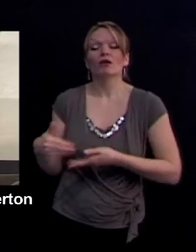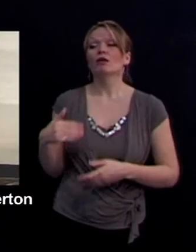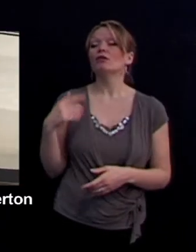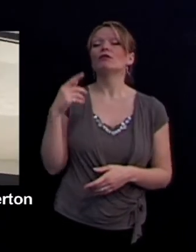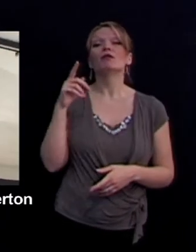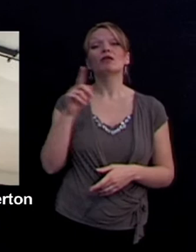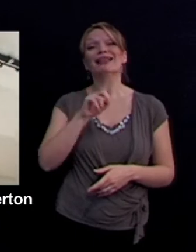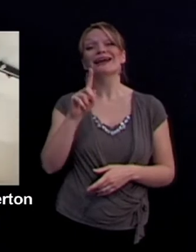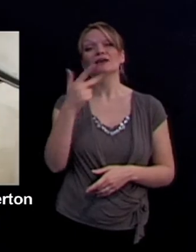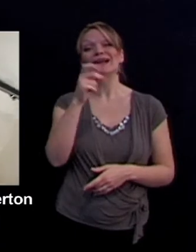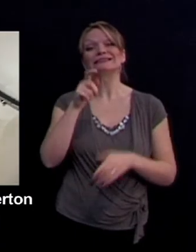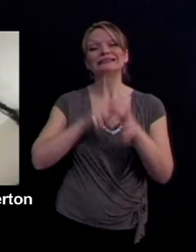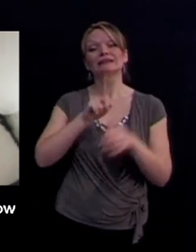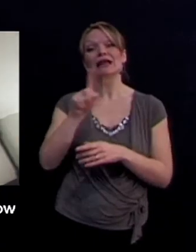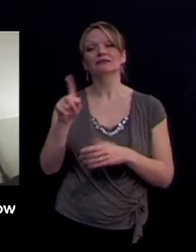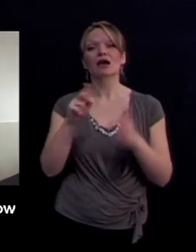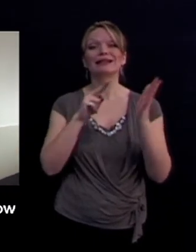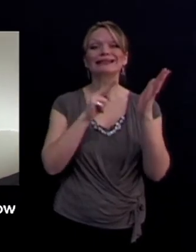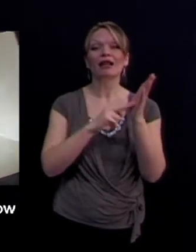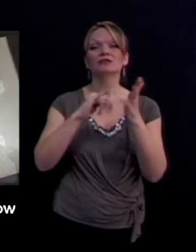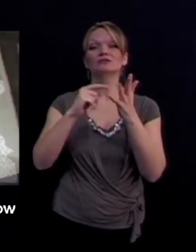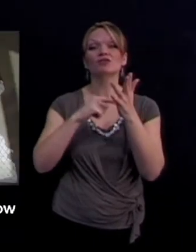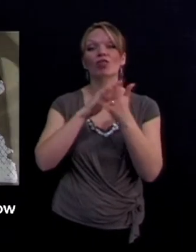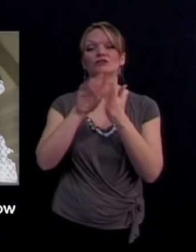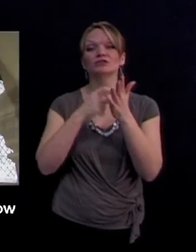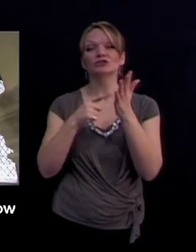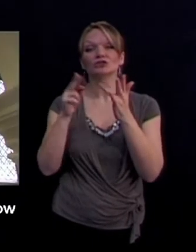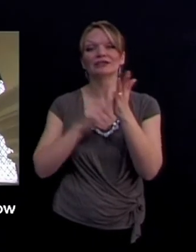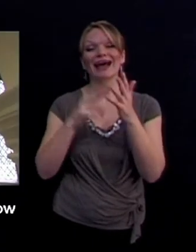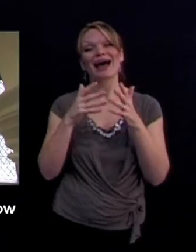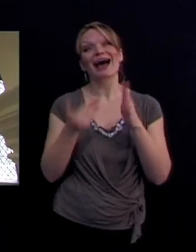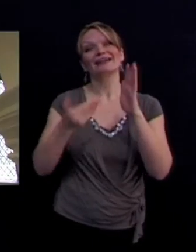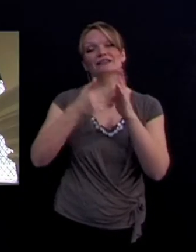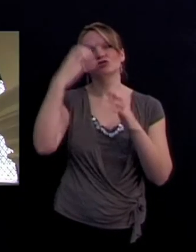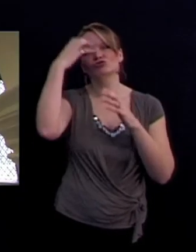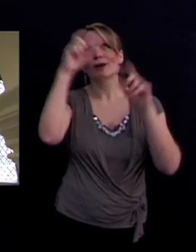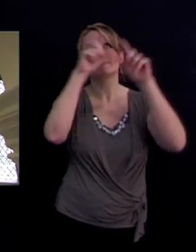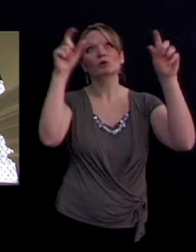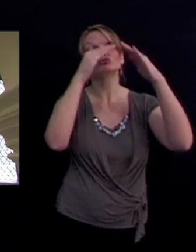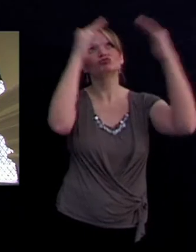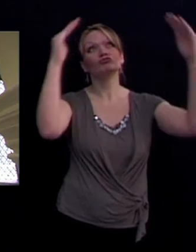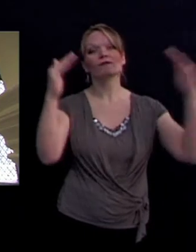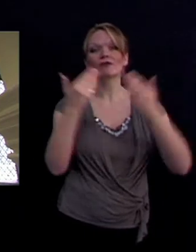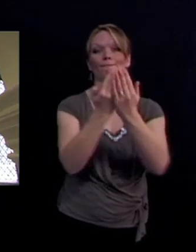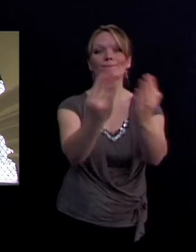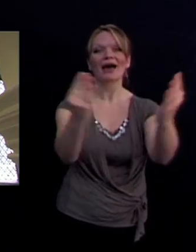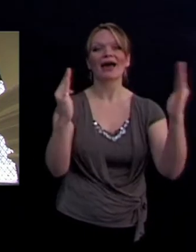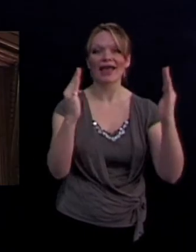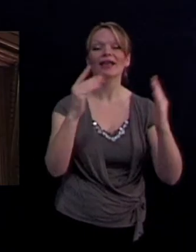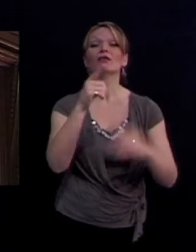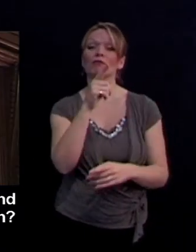Nicholas Southerton added many features including the crown post roof and bay window. He was a rich grocer and mayor of the